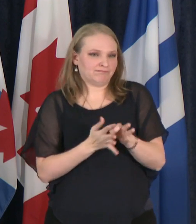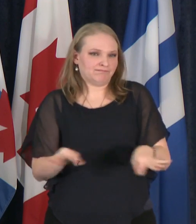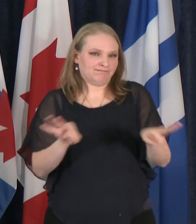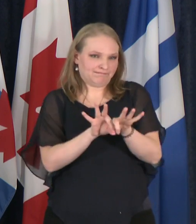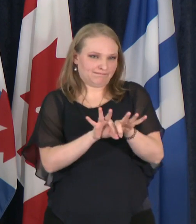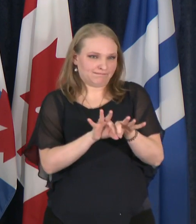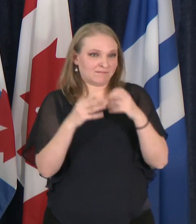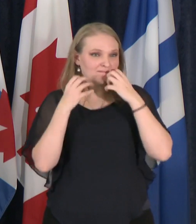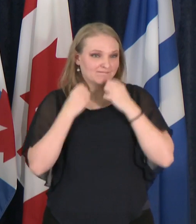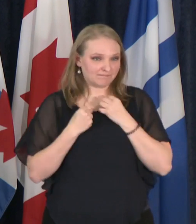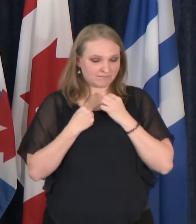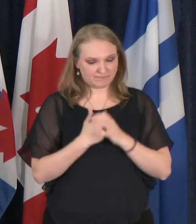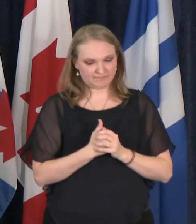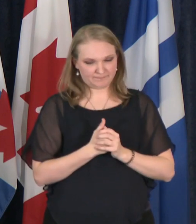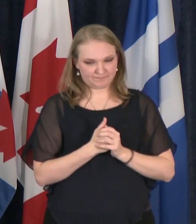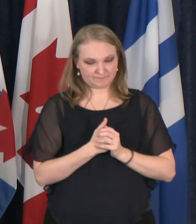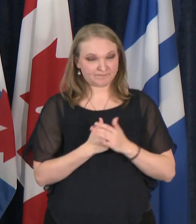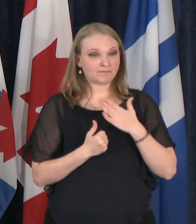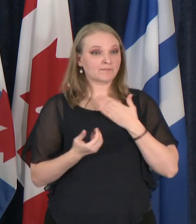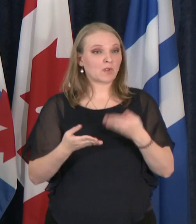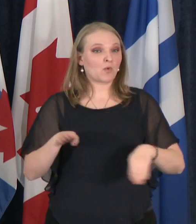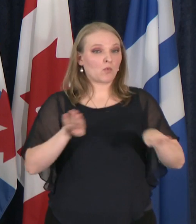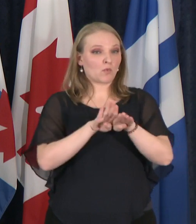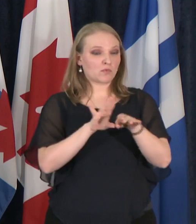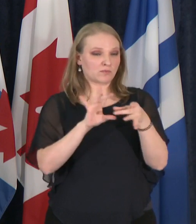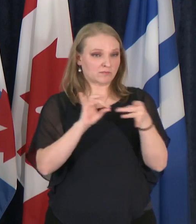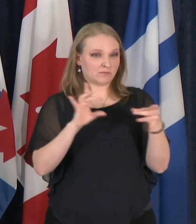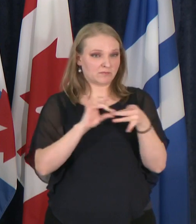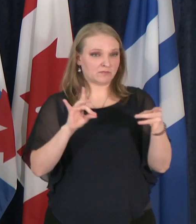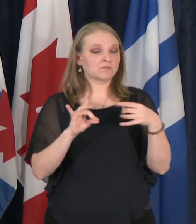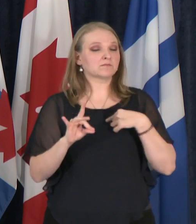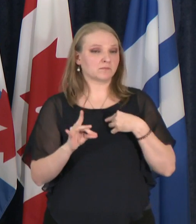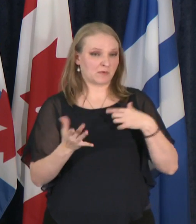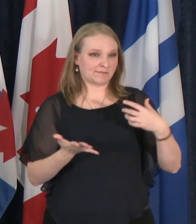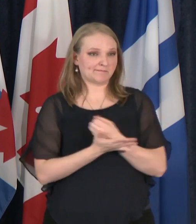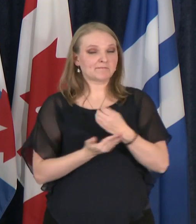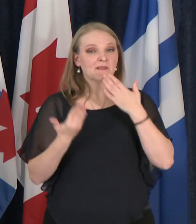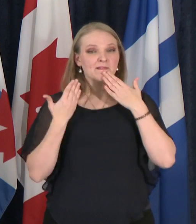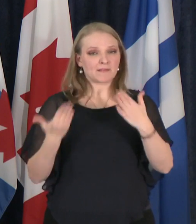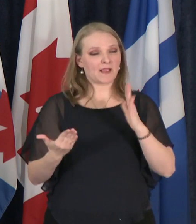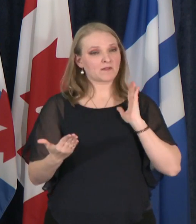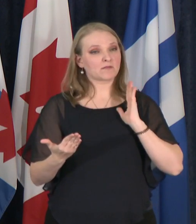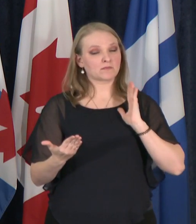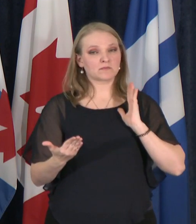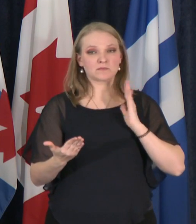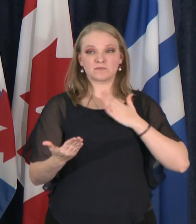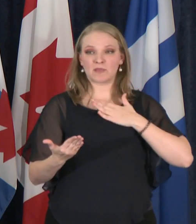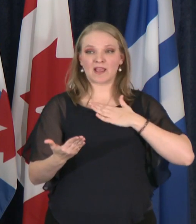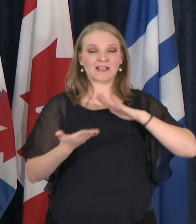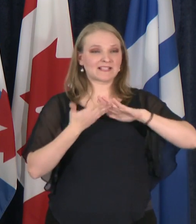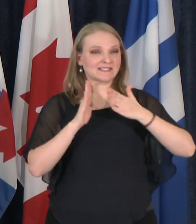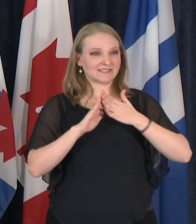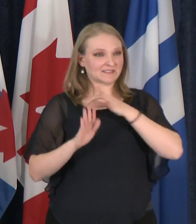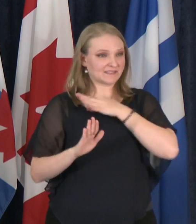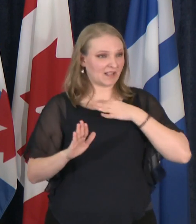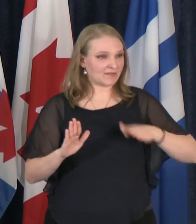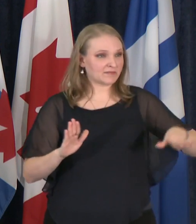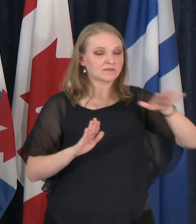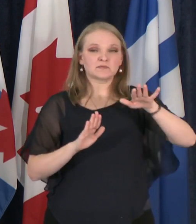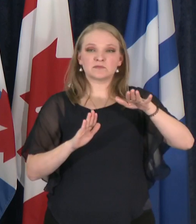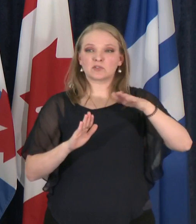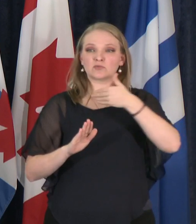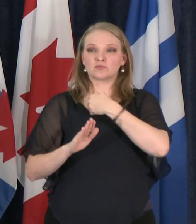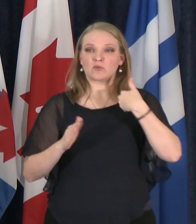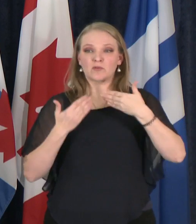In closing, I would like to sincerely thank my city colleagues and the entire Toronto